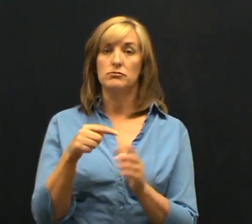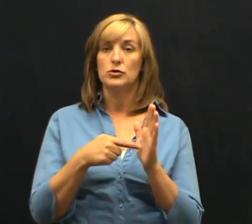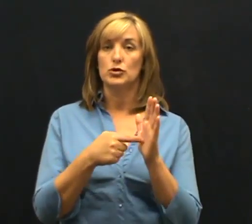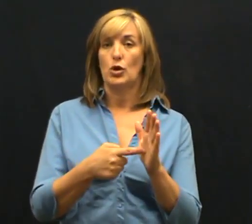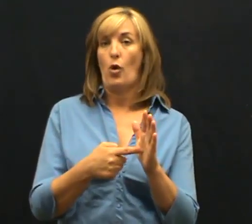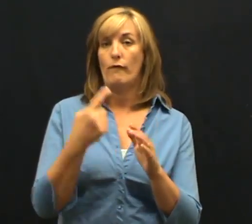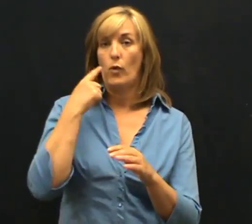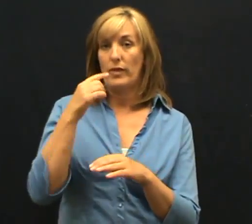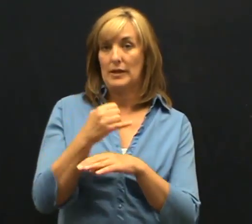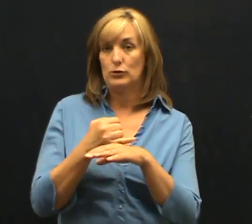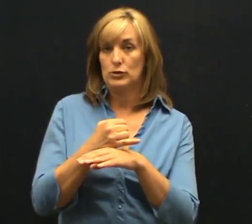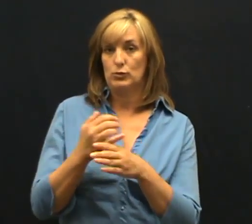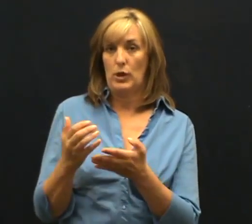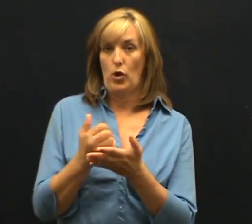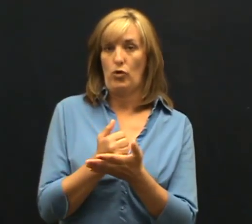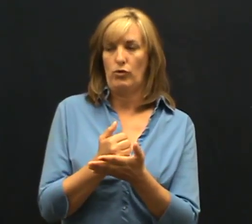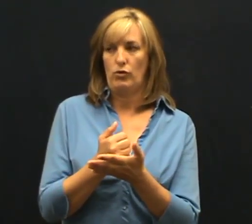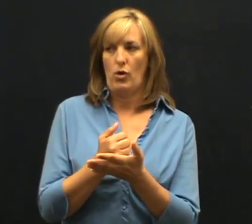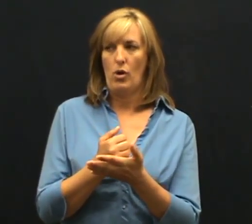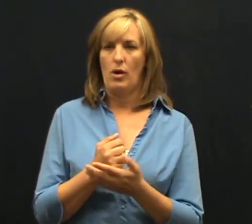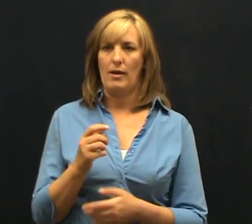just earned. Also,